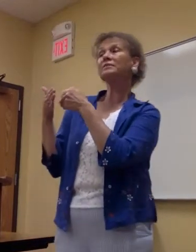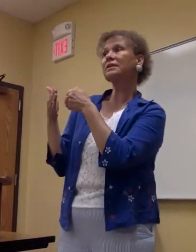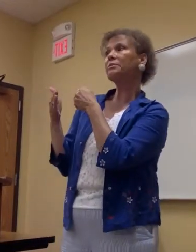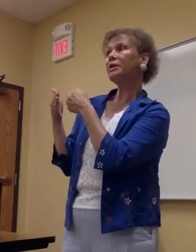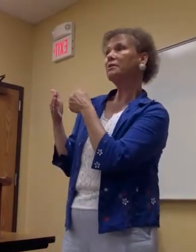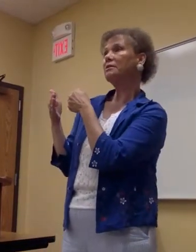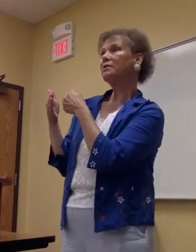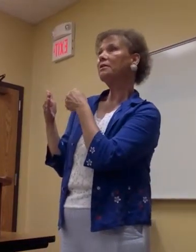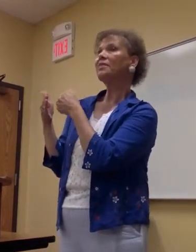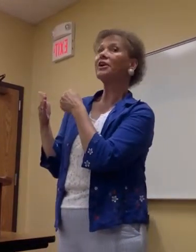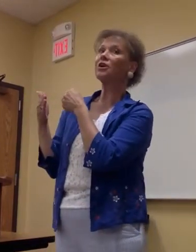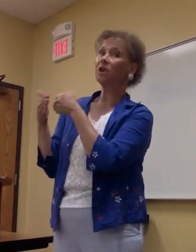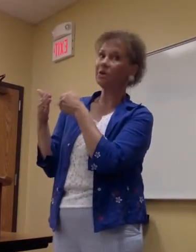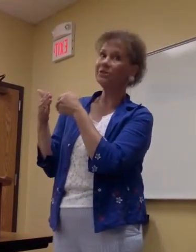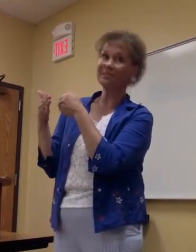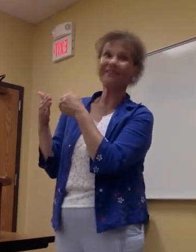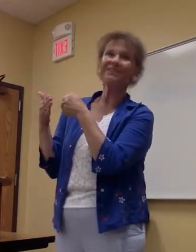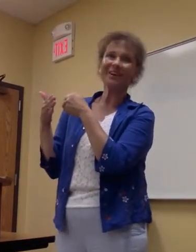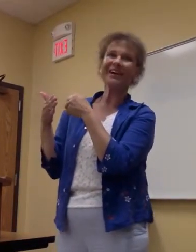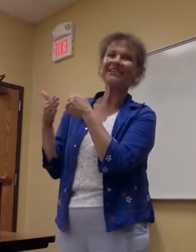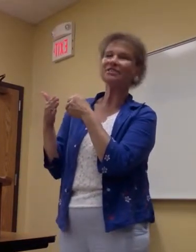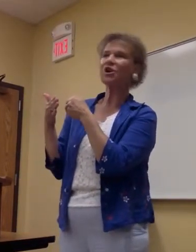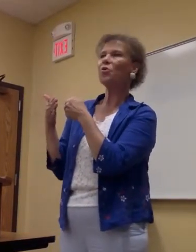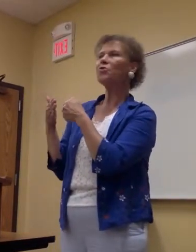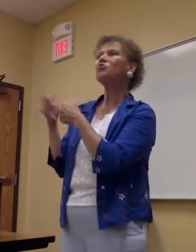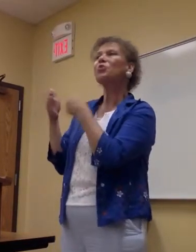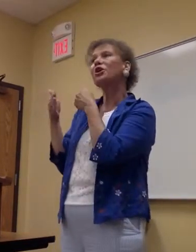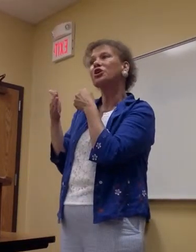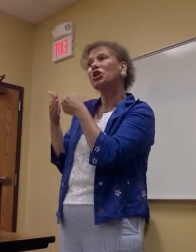close. All right. So you are close to, I am,